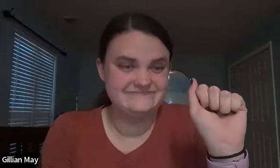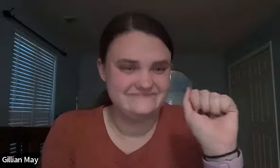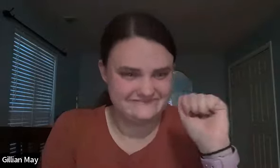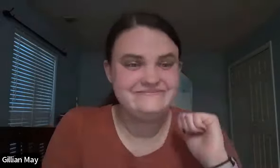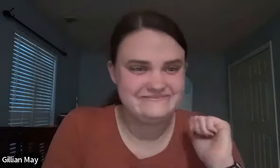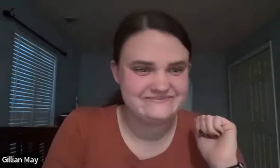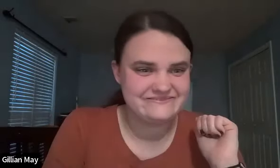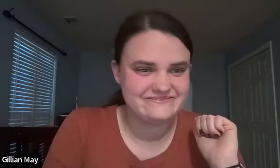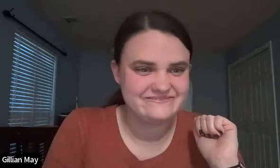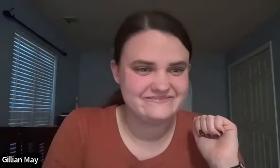Mm-hmm.